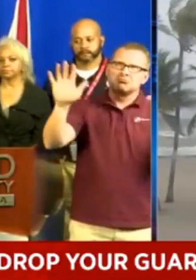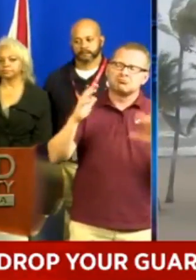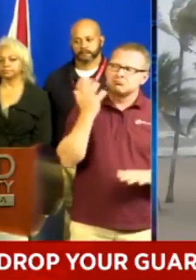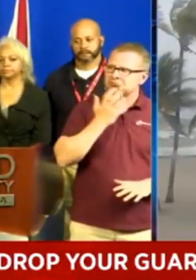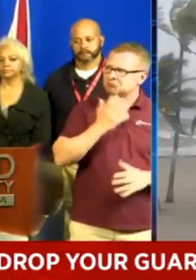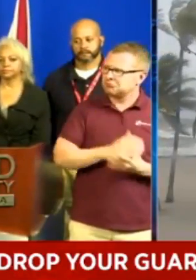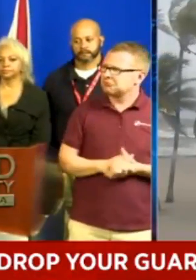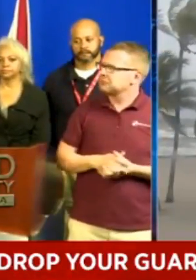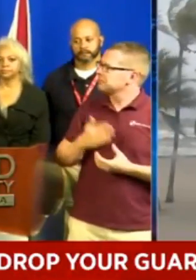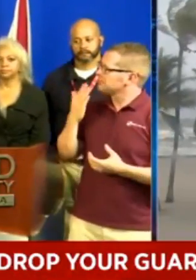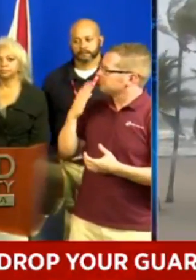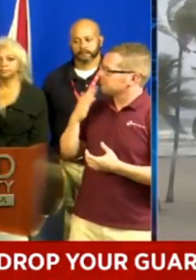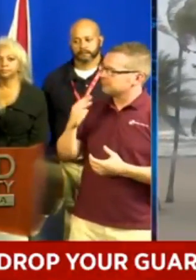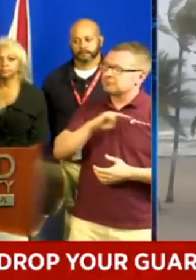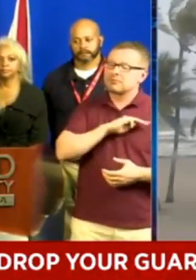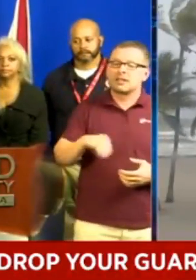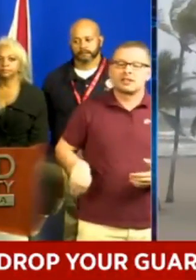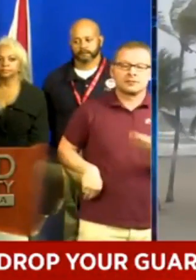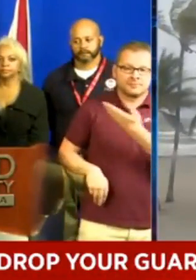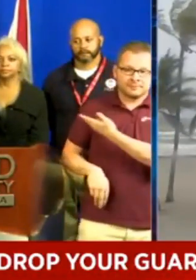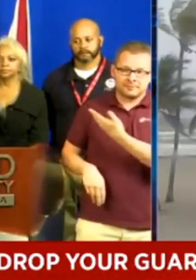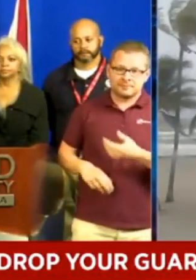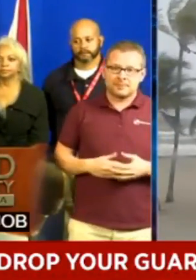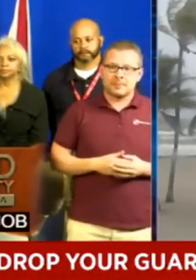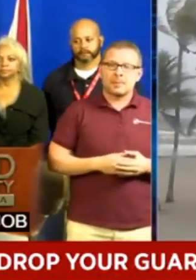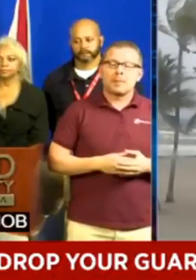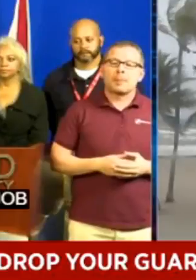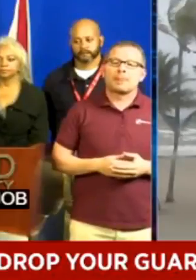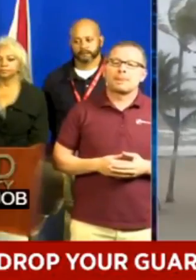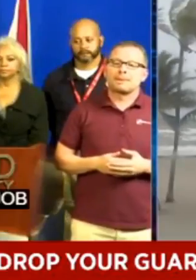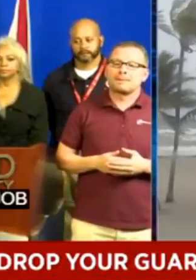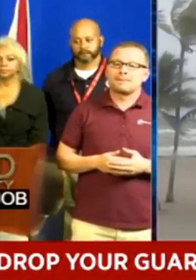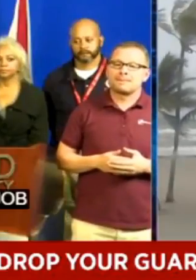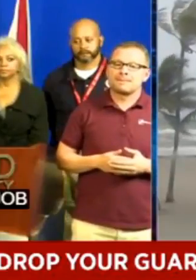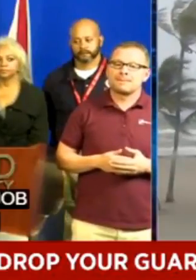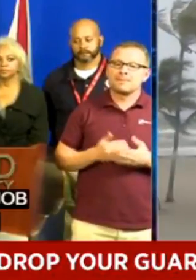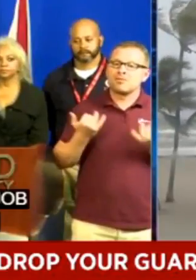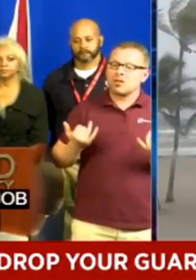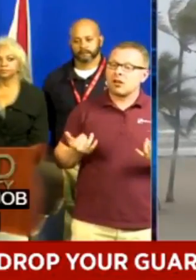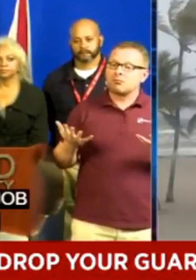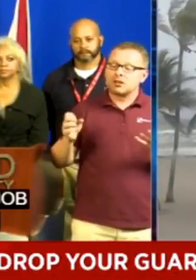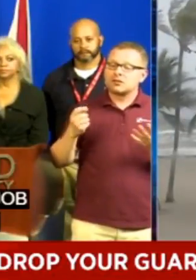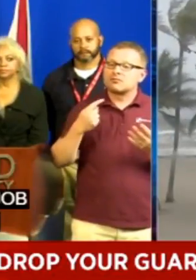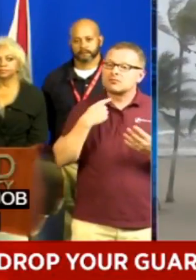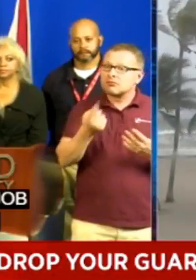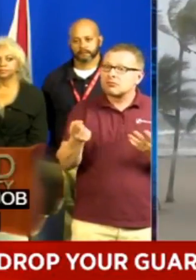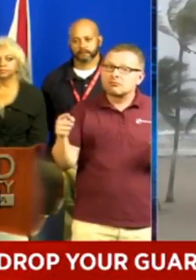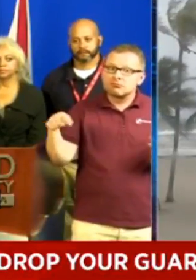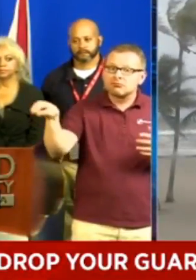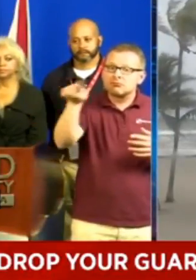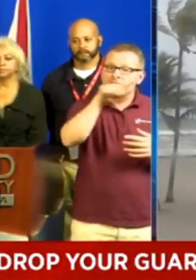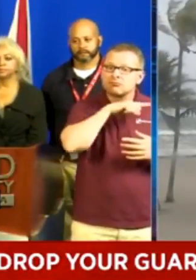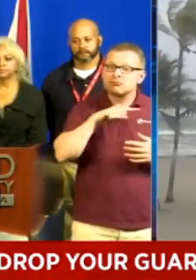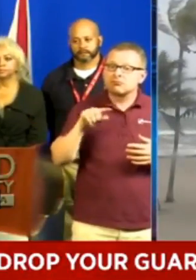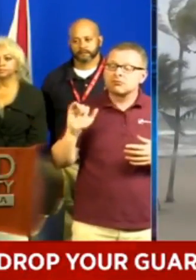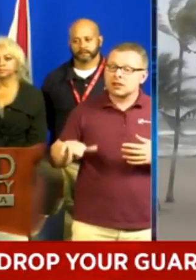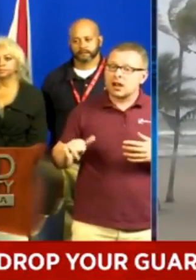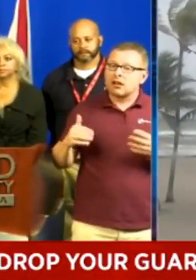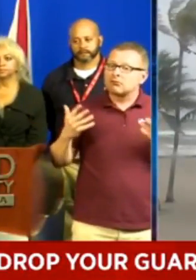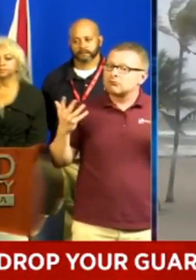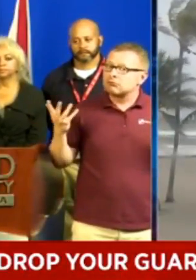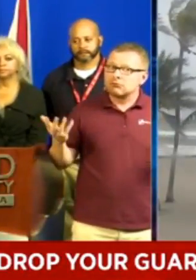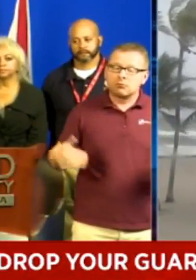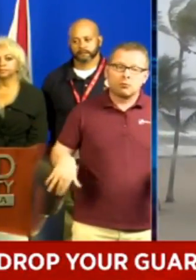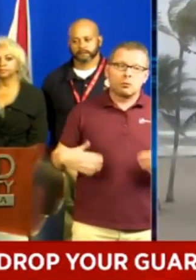Thank you, Sheriff. At this time, I just want to say that this has been a concerted, very, very